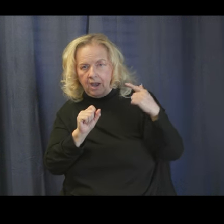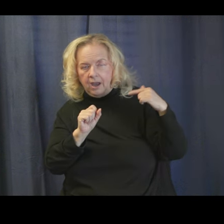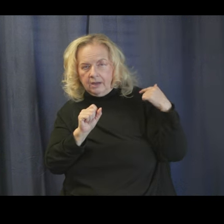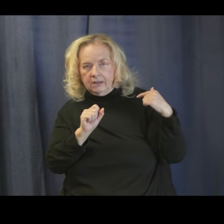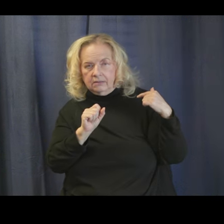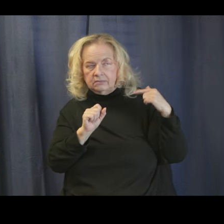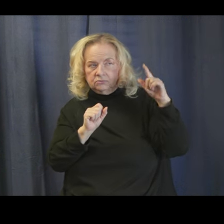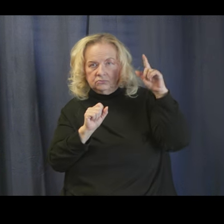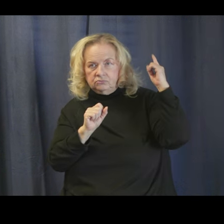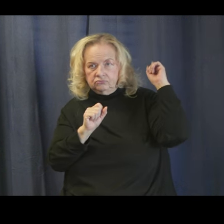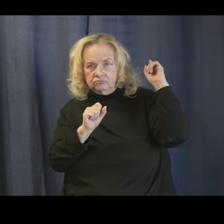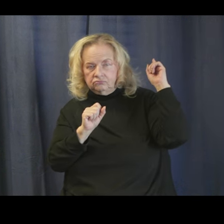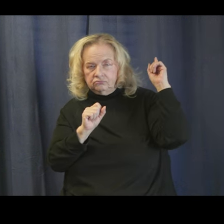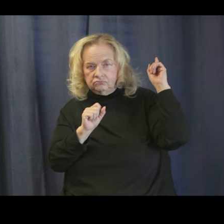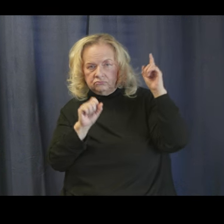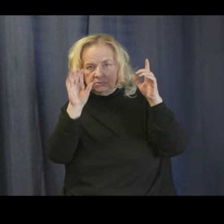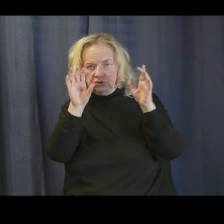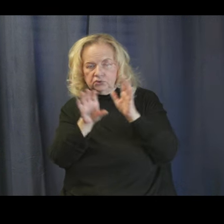go back to this chart.